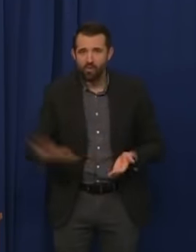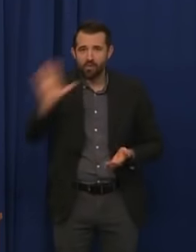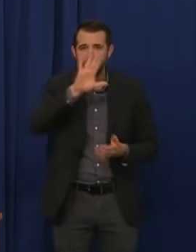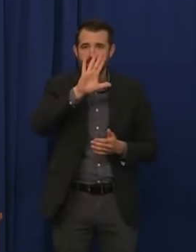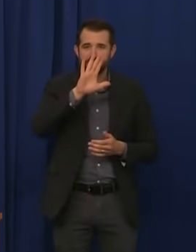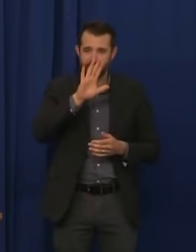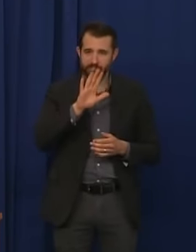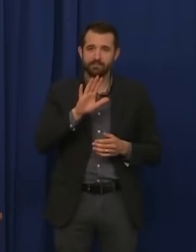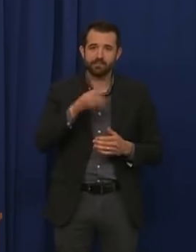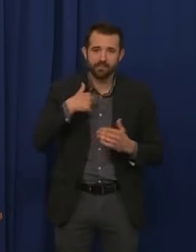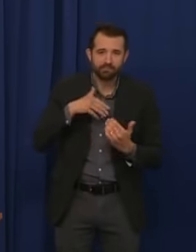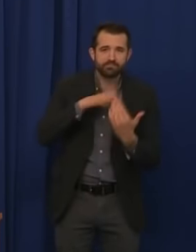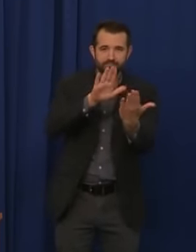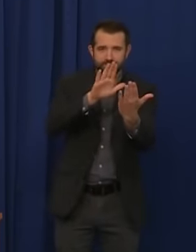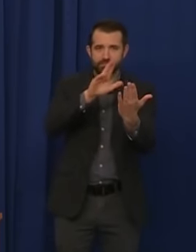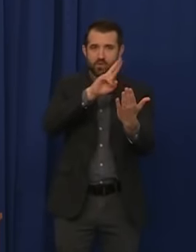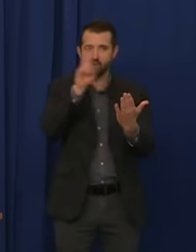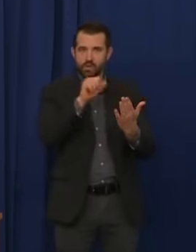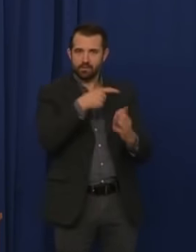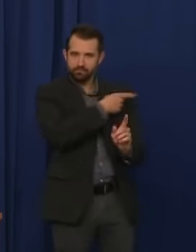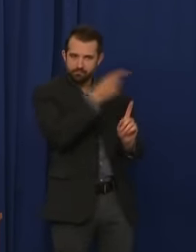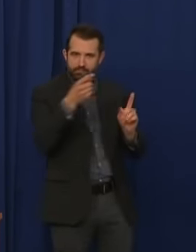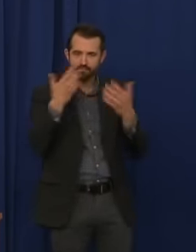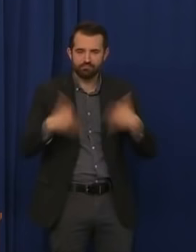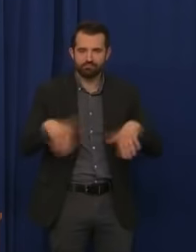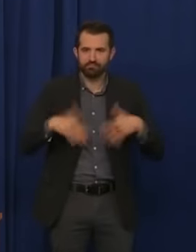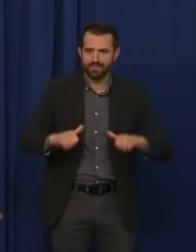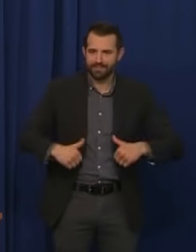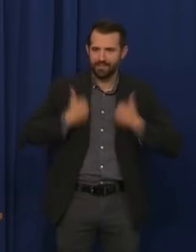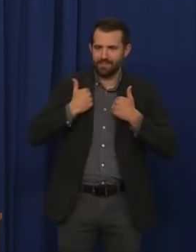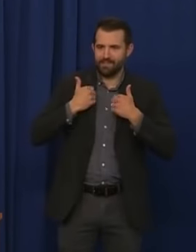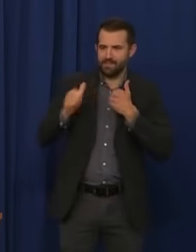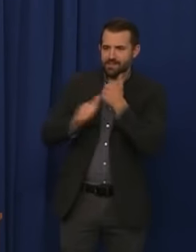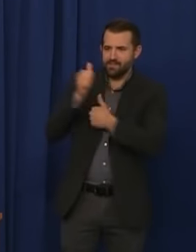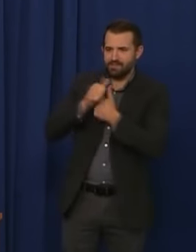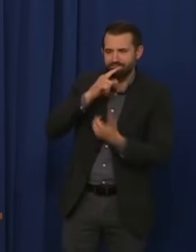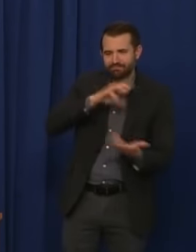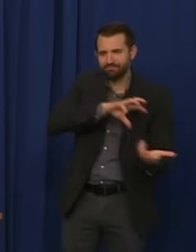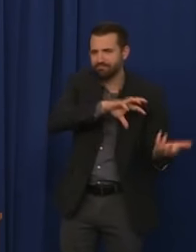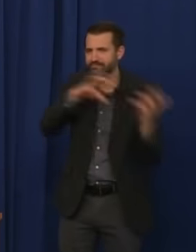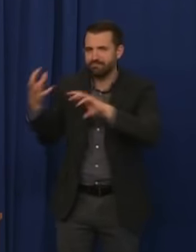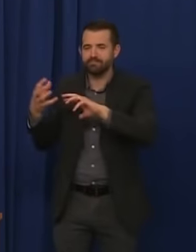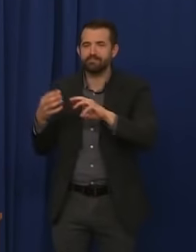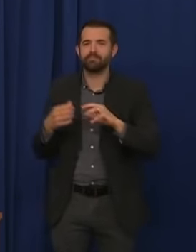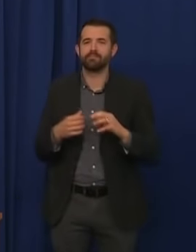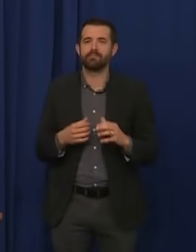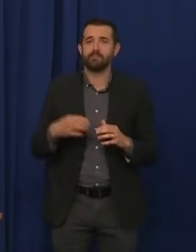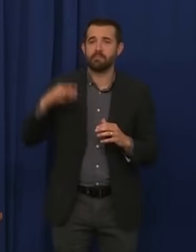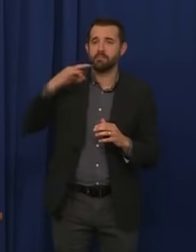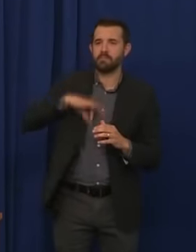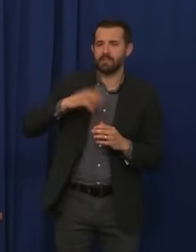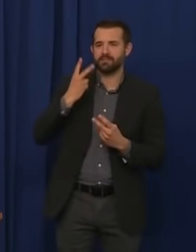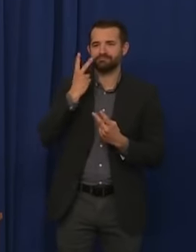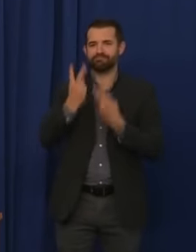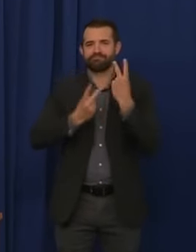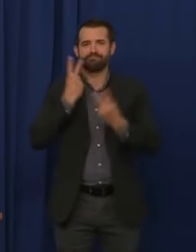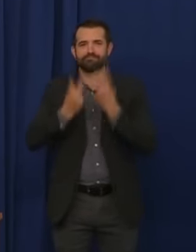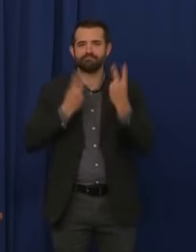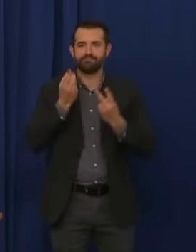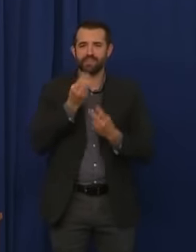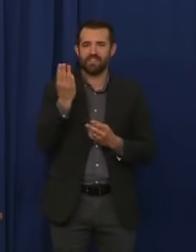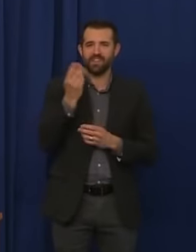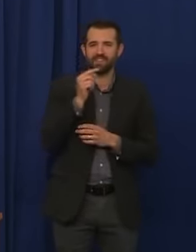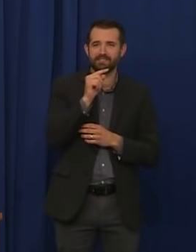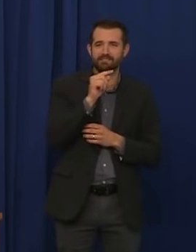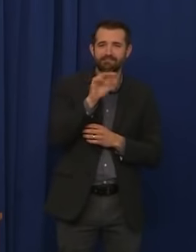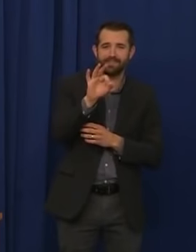our people in more than 100 years. Like other states, Maine has seen hundreds of people fall seriously ill and